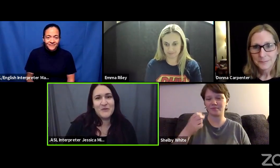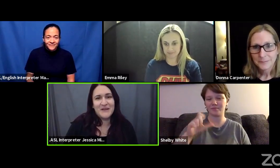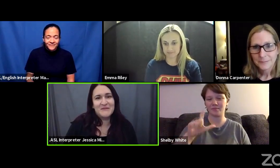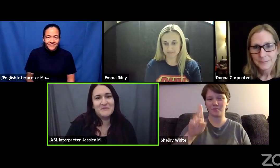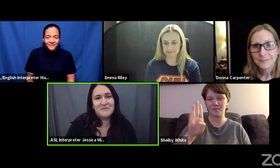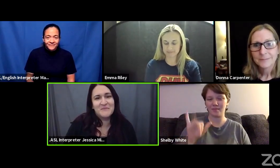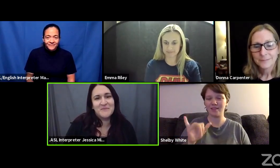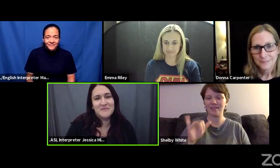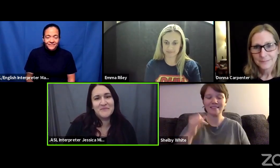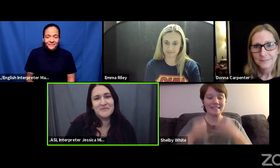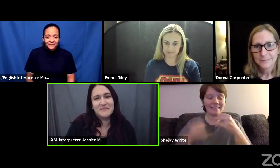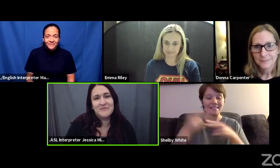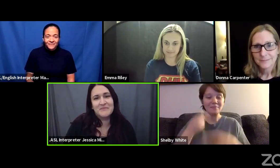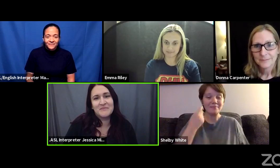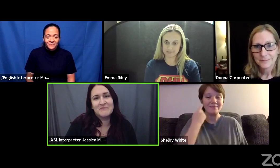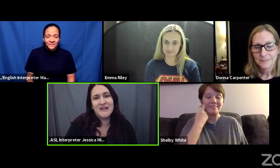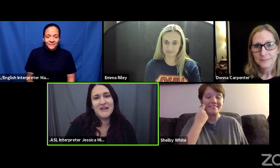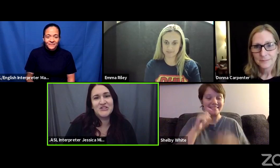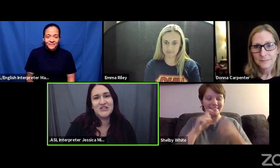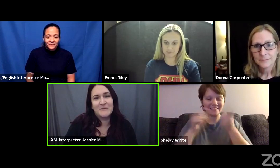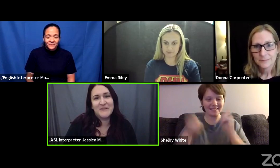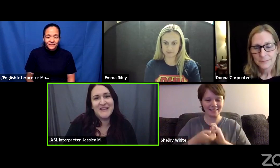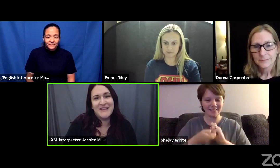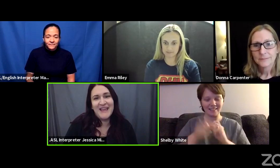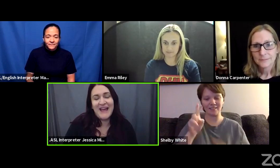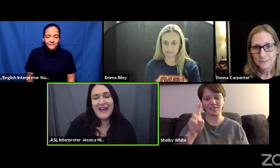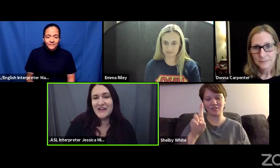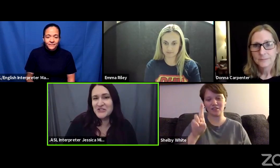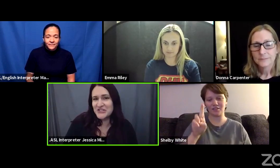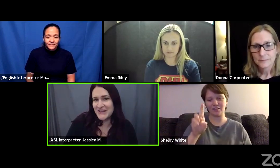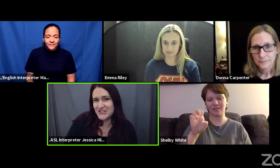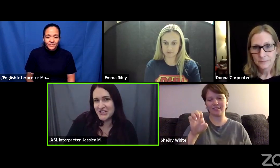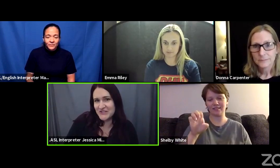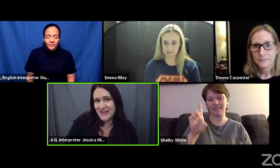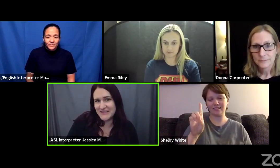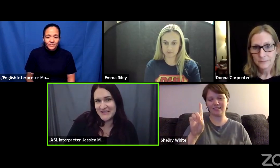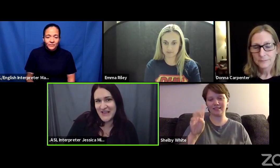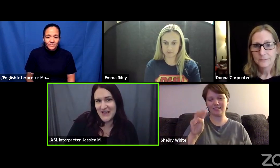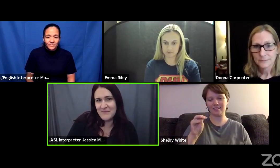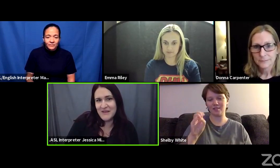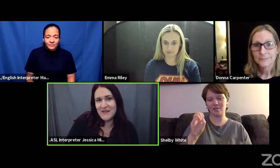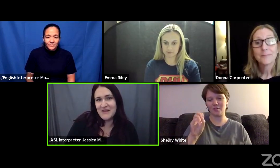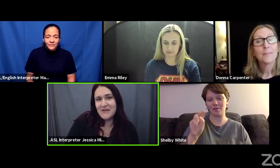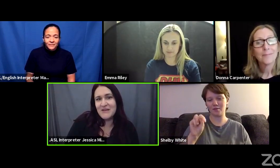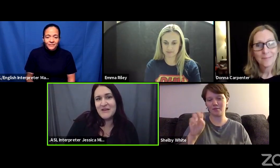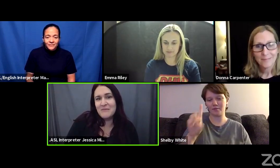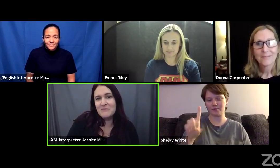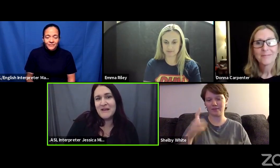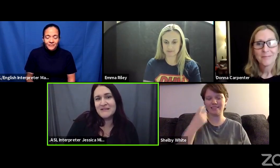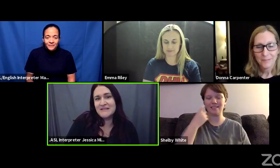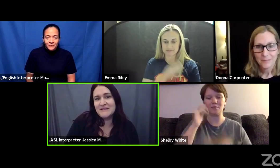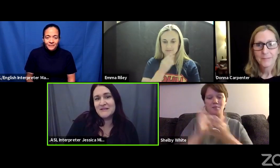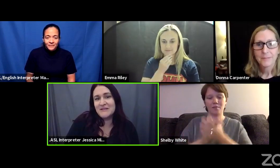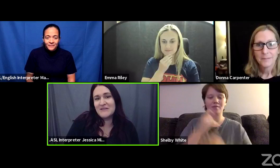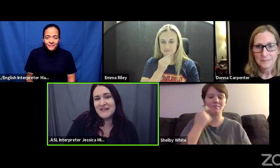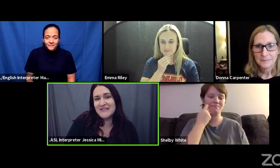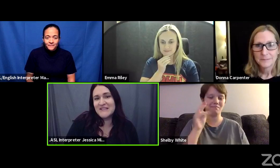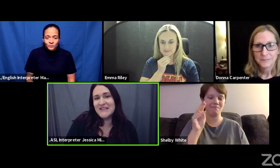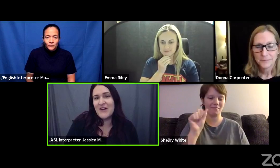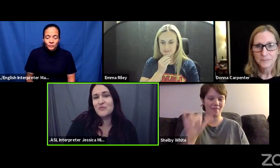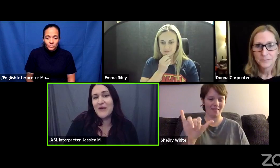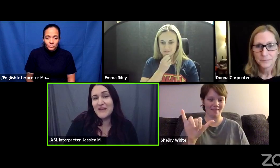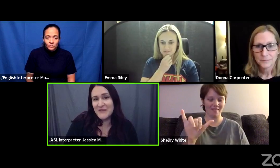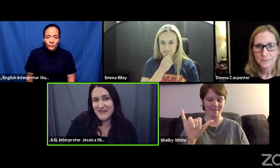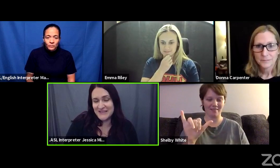Hi, everyone. My name is Shelby. I actually just had a change of last name. My last